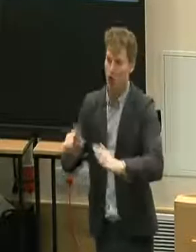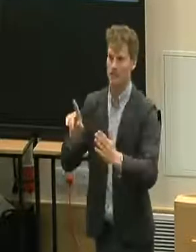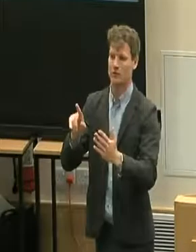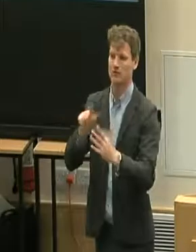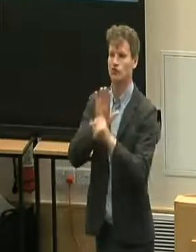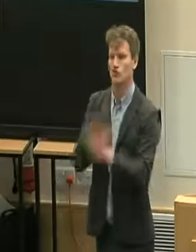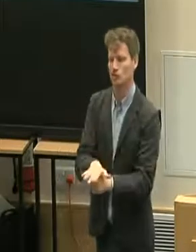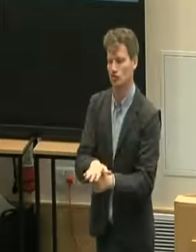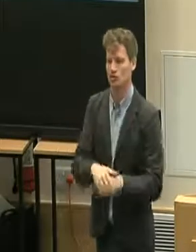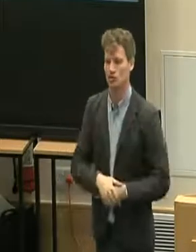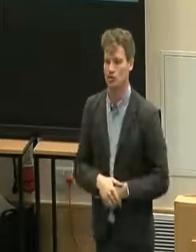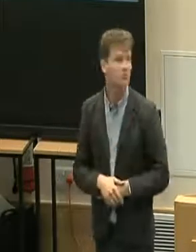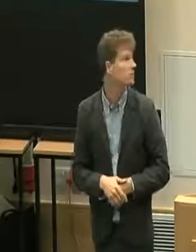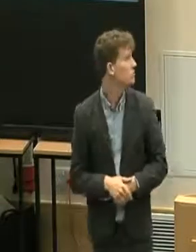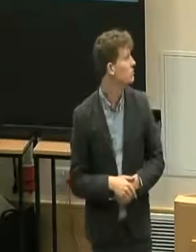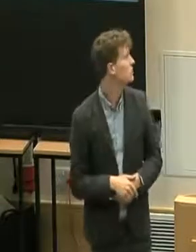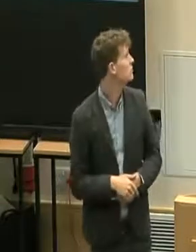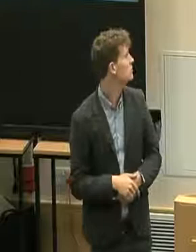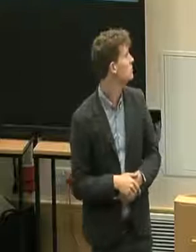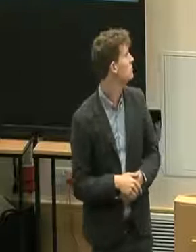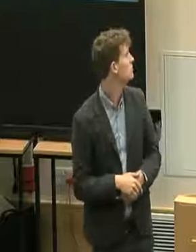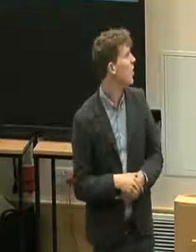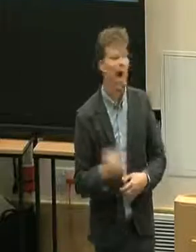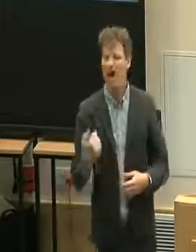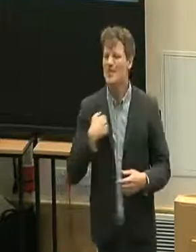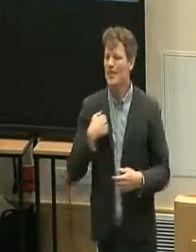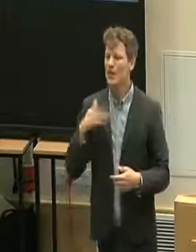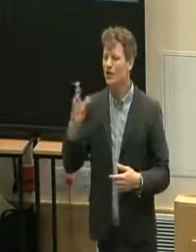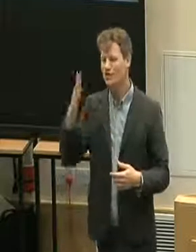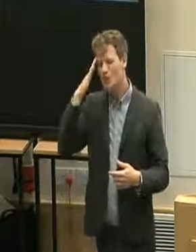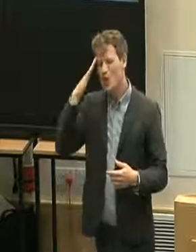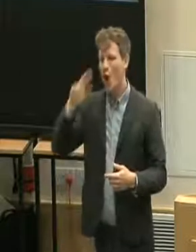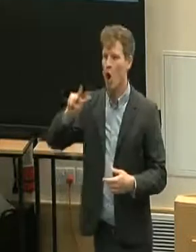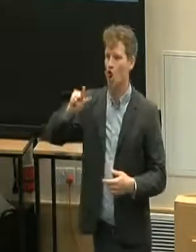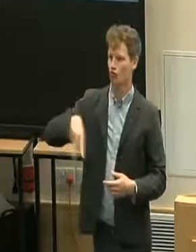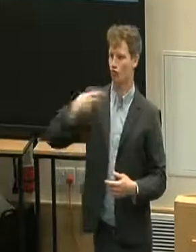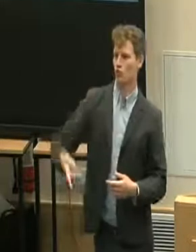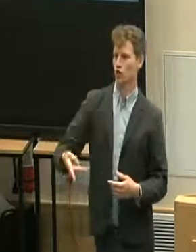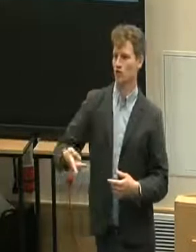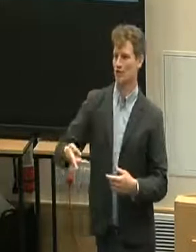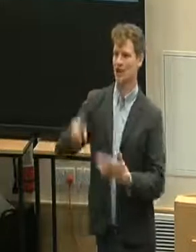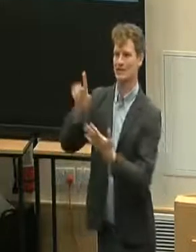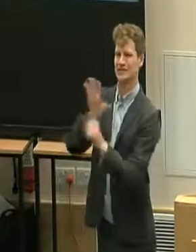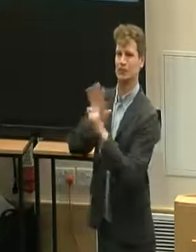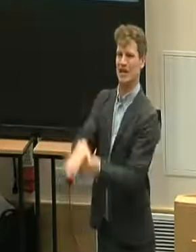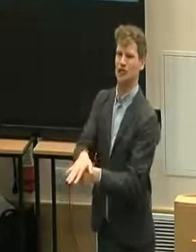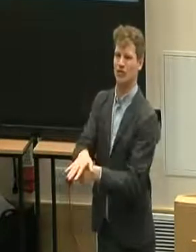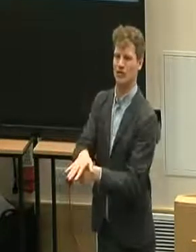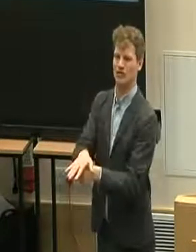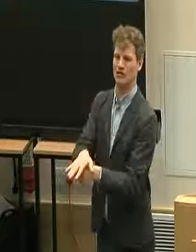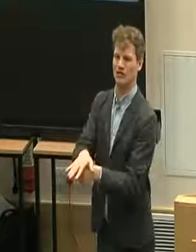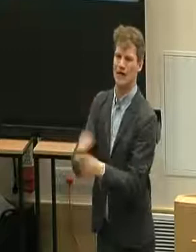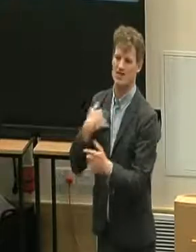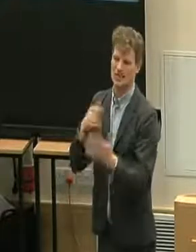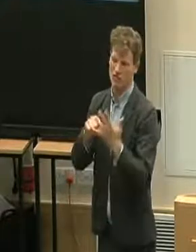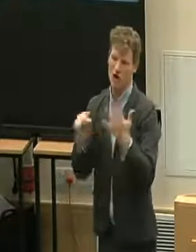of the so-called reverse discrimination provision and just look at these three components. Now, what's